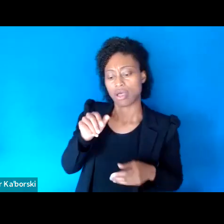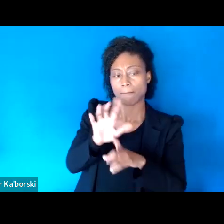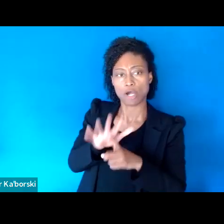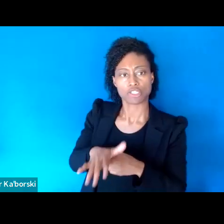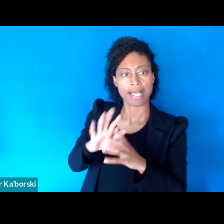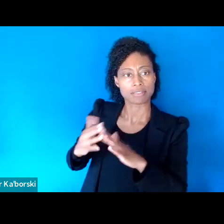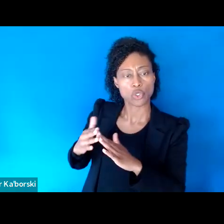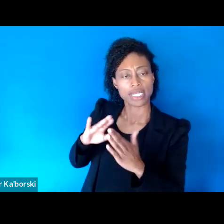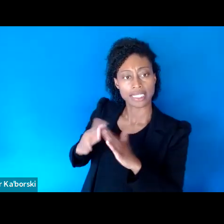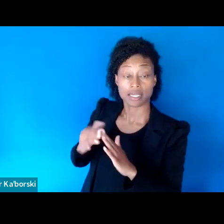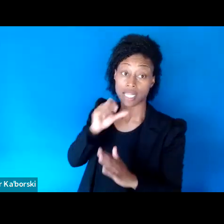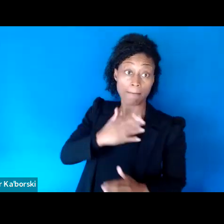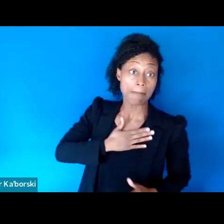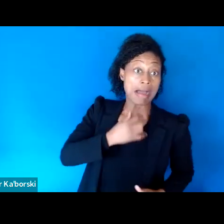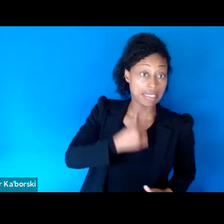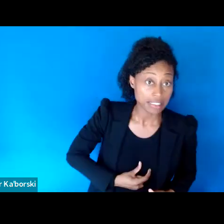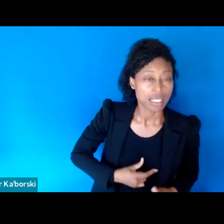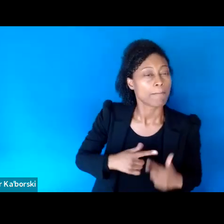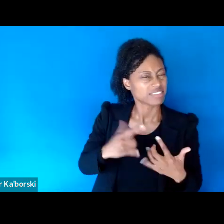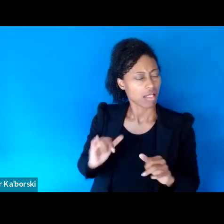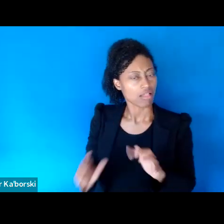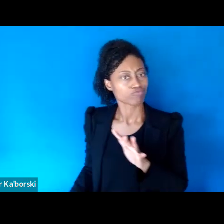Is I think the first step is showing up,